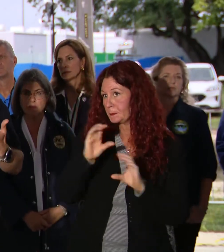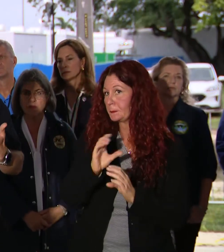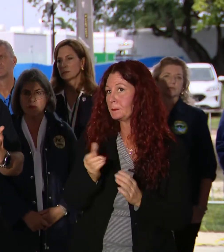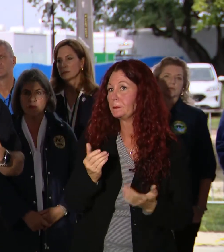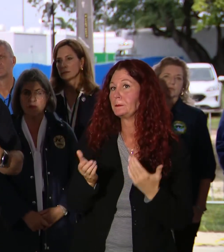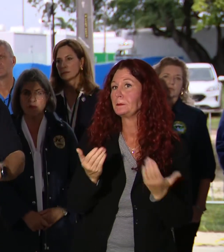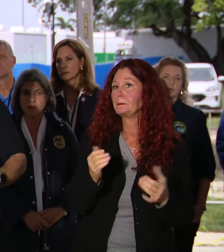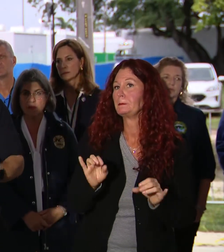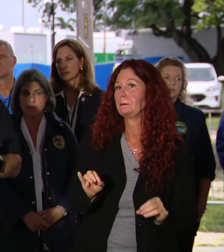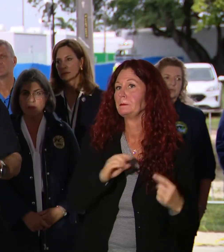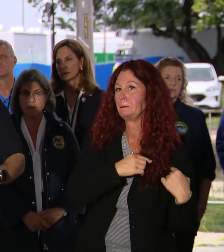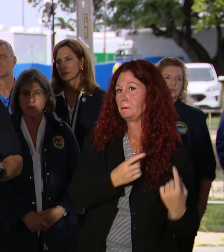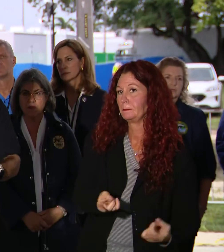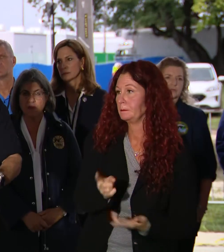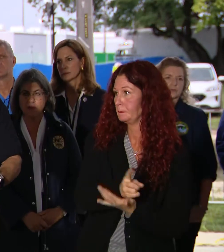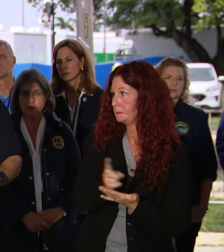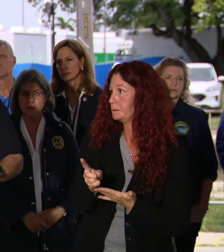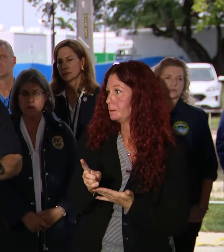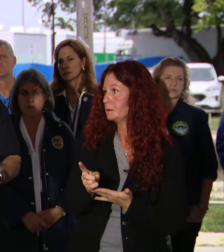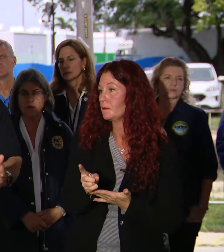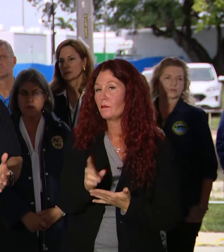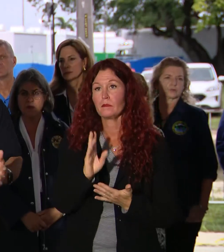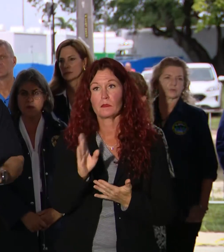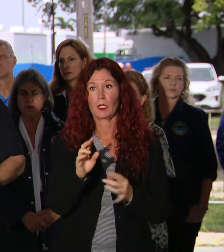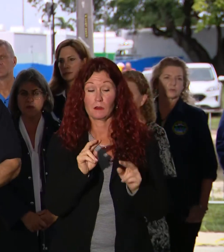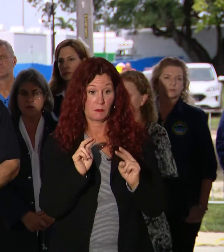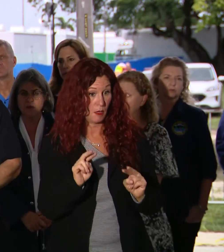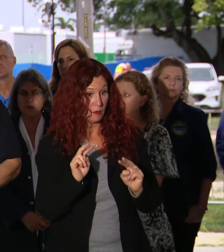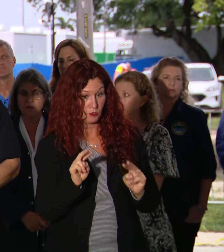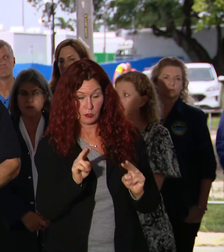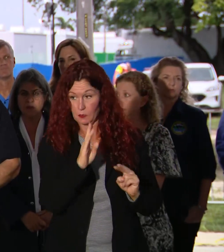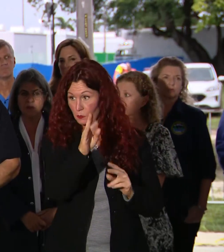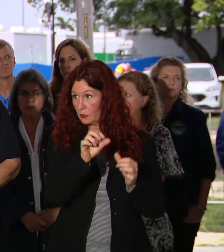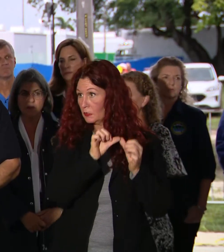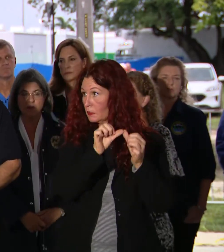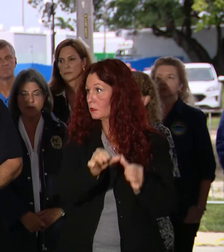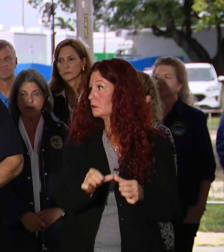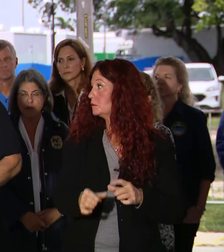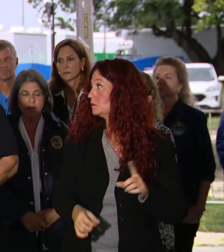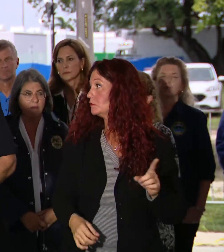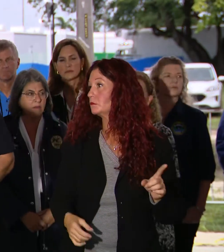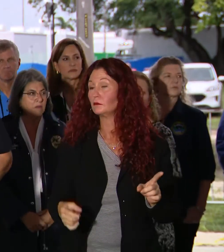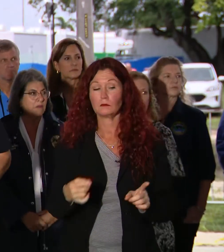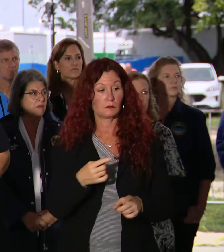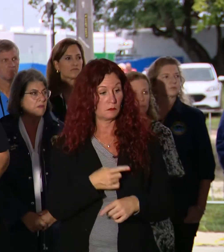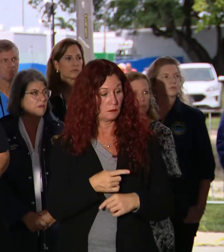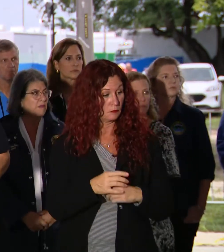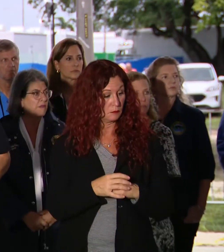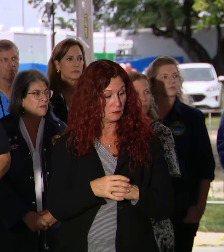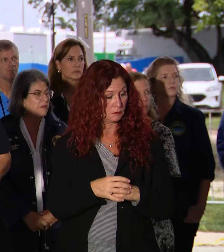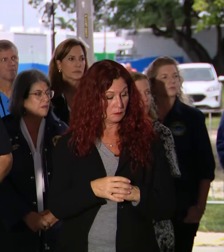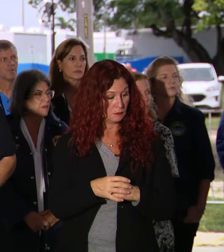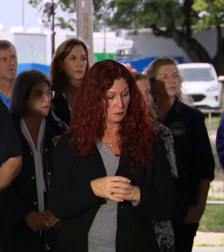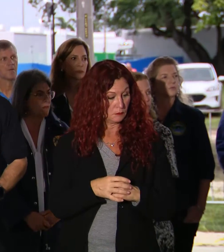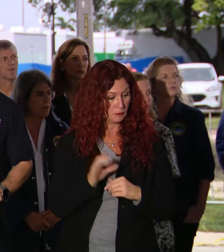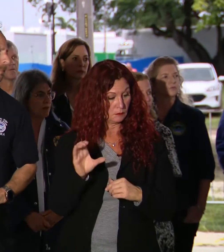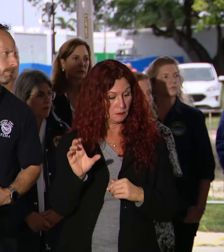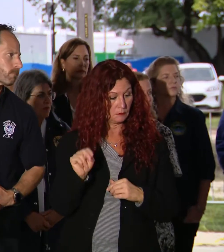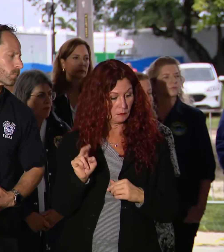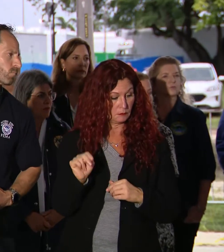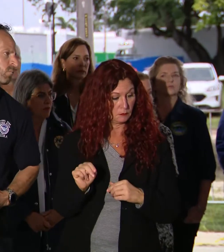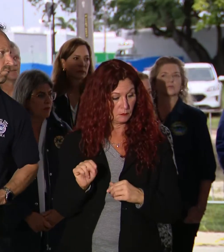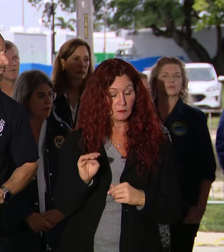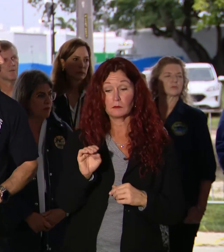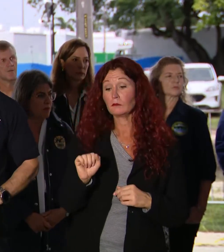that monitoring will continue indefinitely until the operations are complete. CNN. Hey, Matt Starker